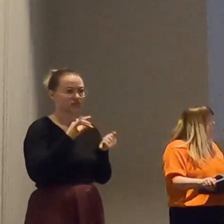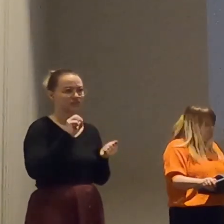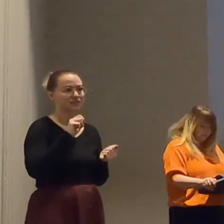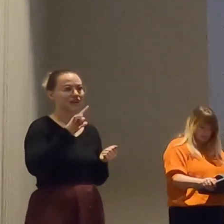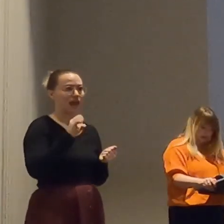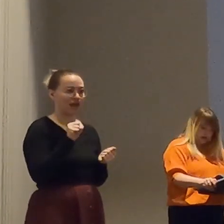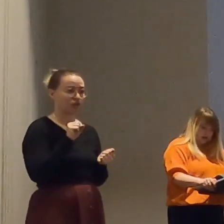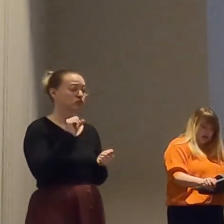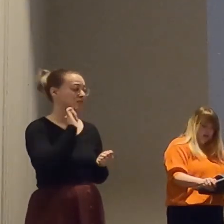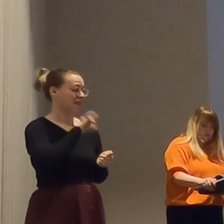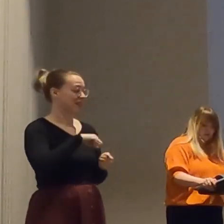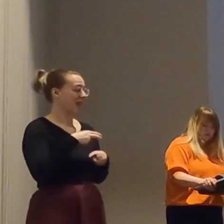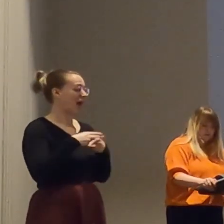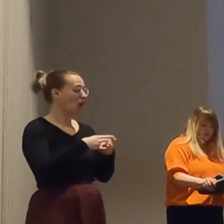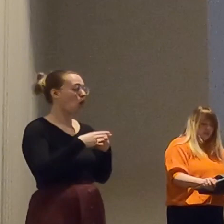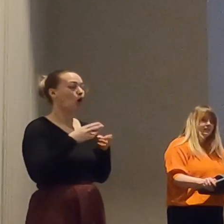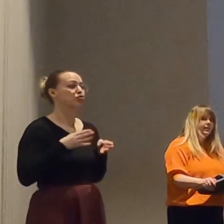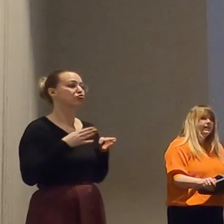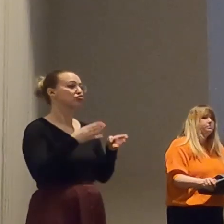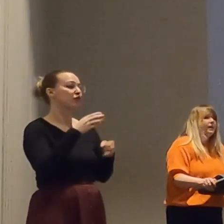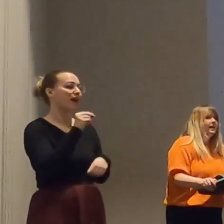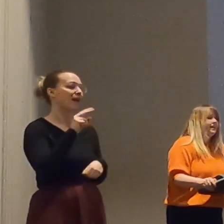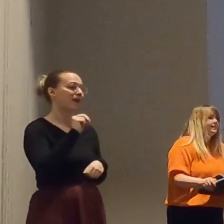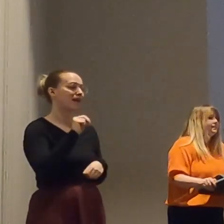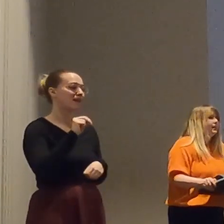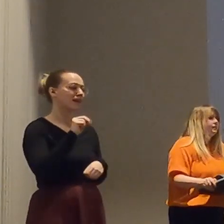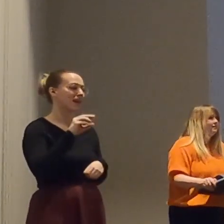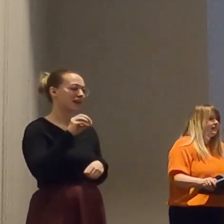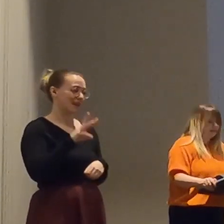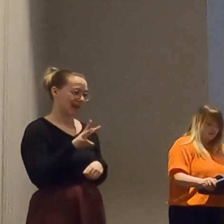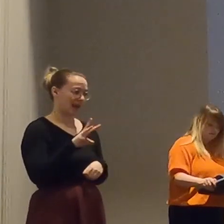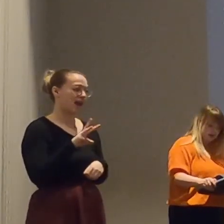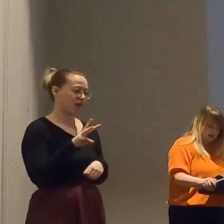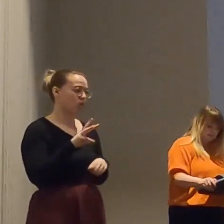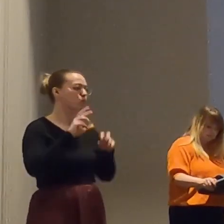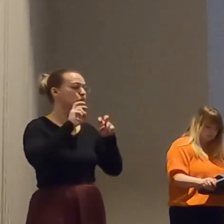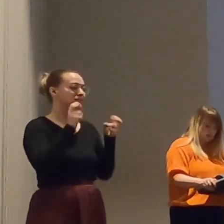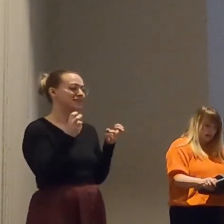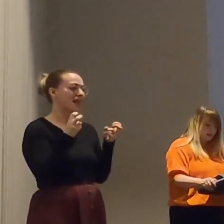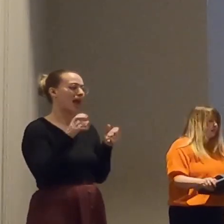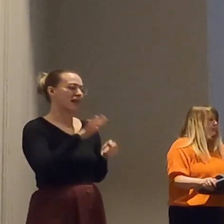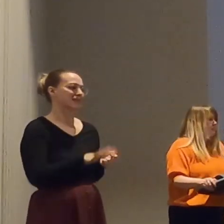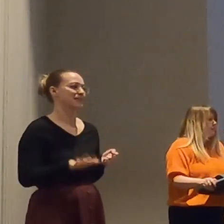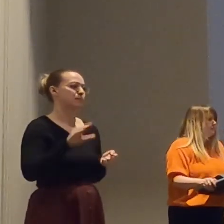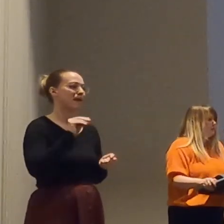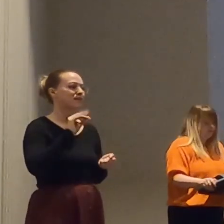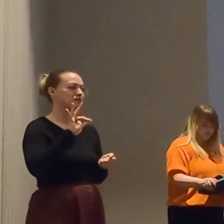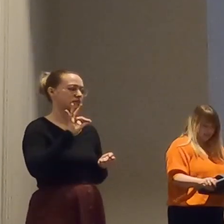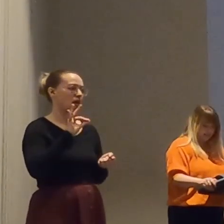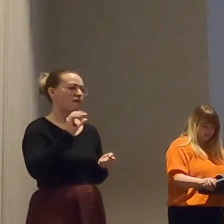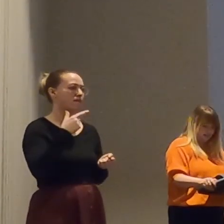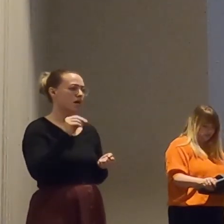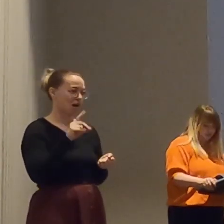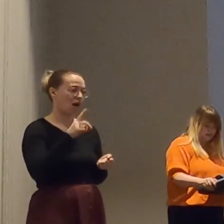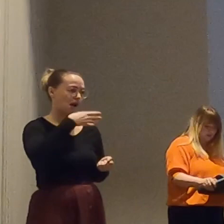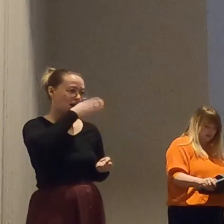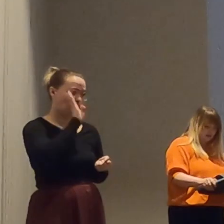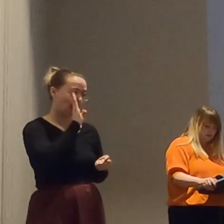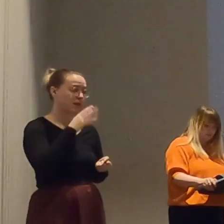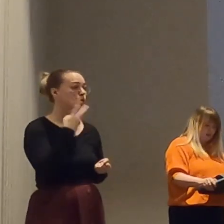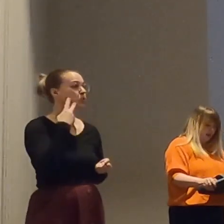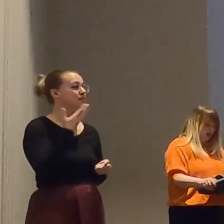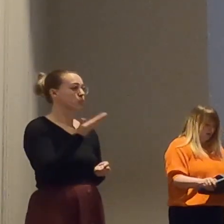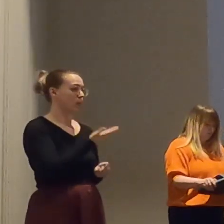and Narrow, and comes from a portrait series by Guyton titled Faces of God. The series features faces, like you see the